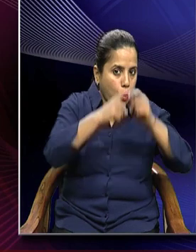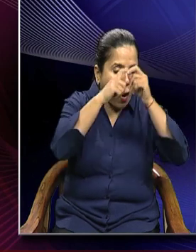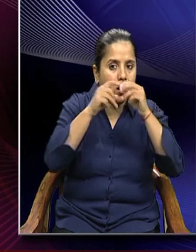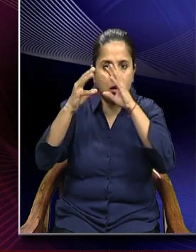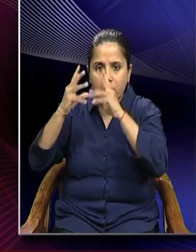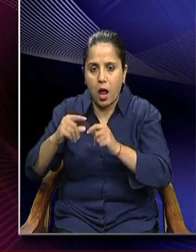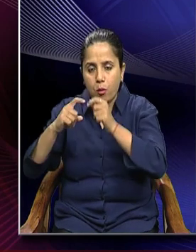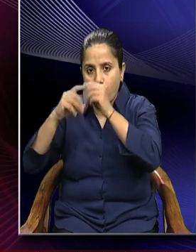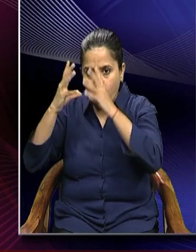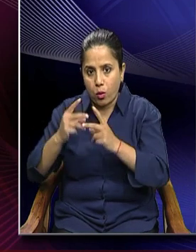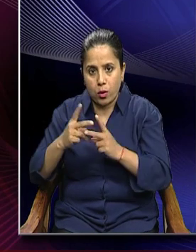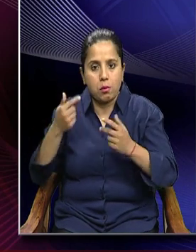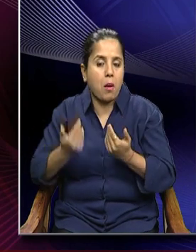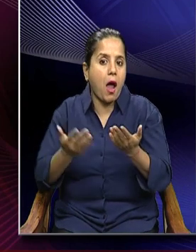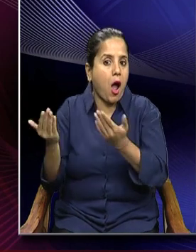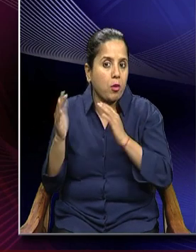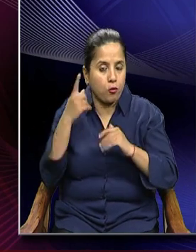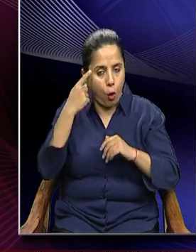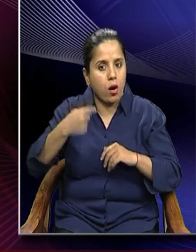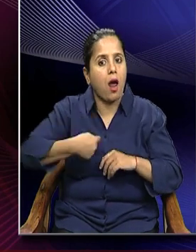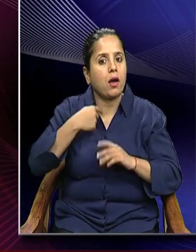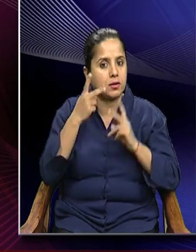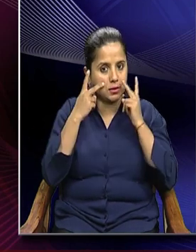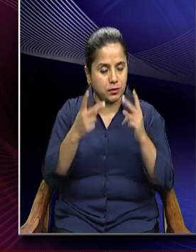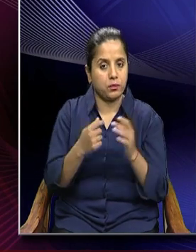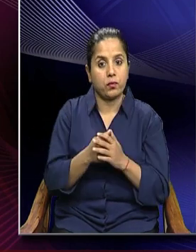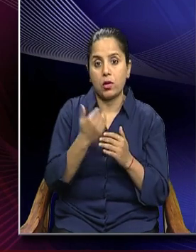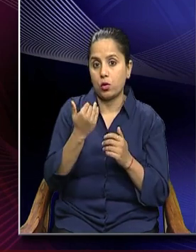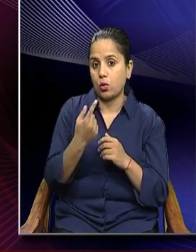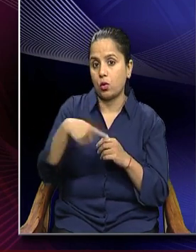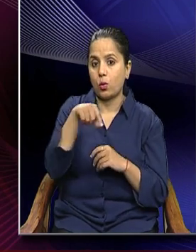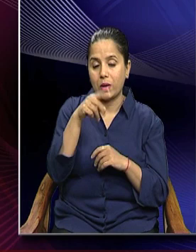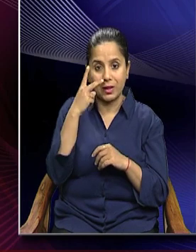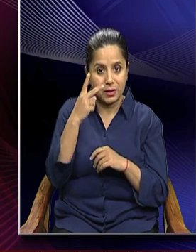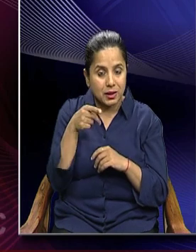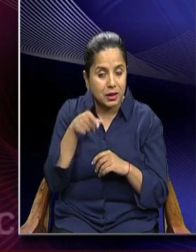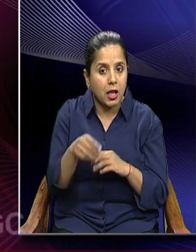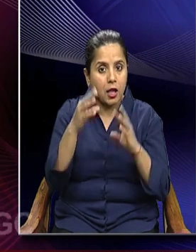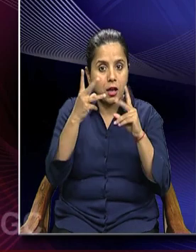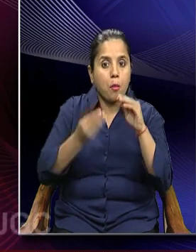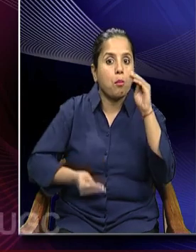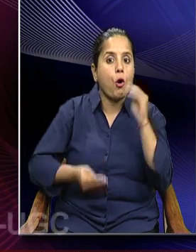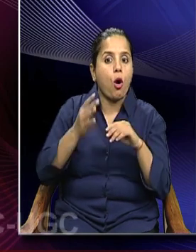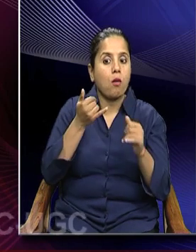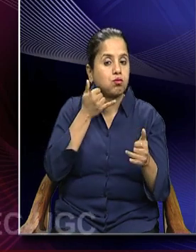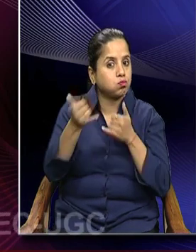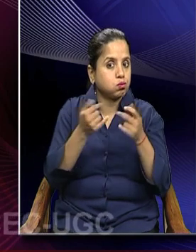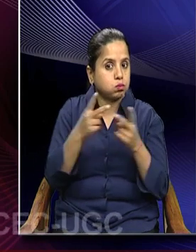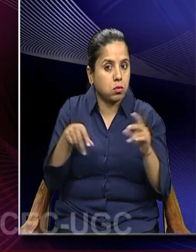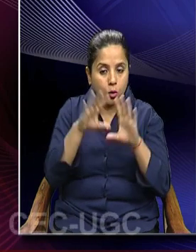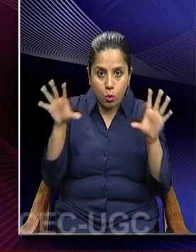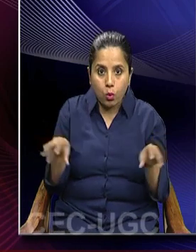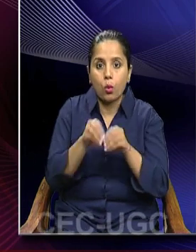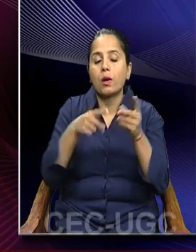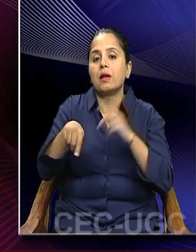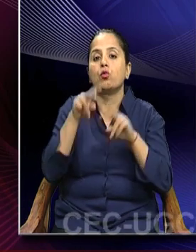research present to us. So, due to the increasing number of these calls, that is to combine